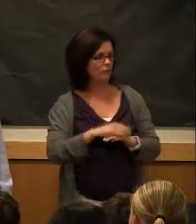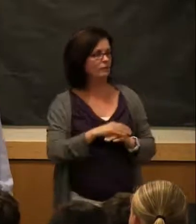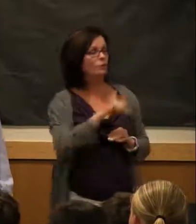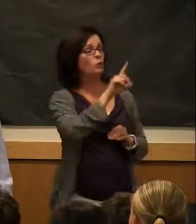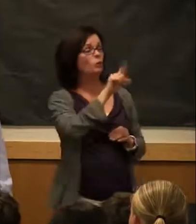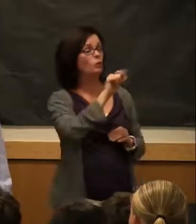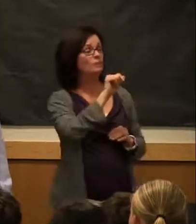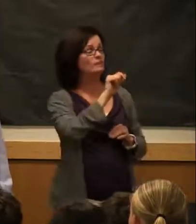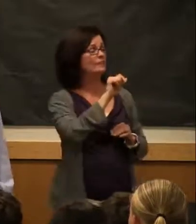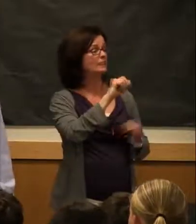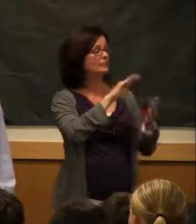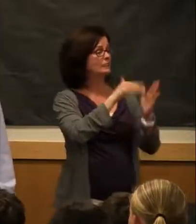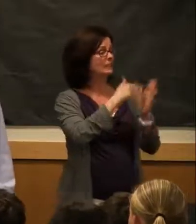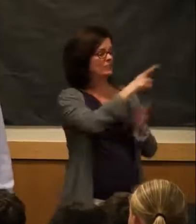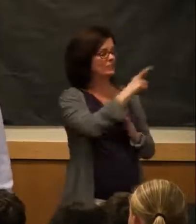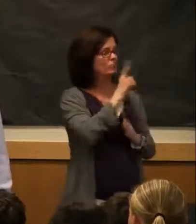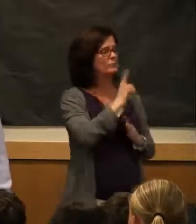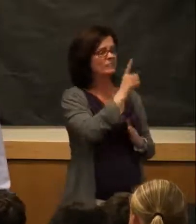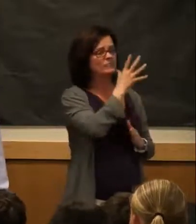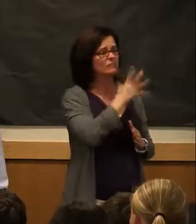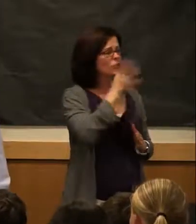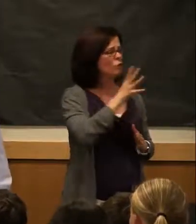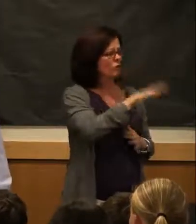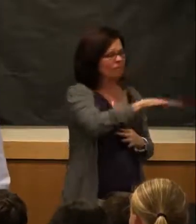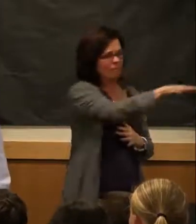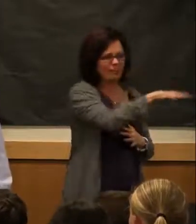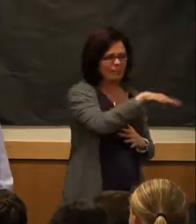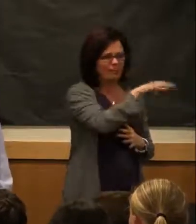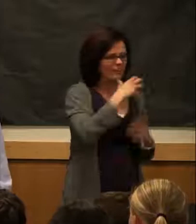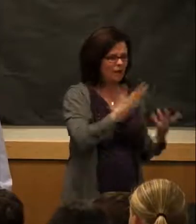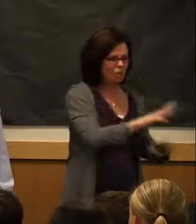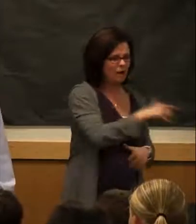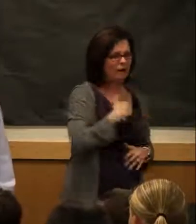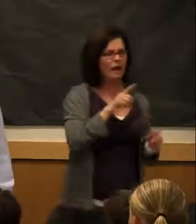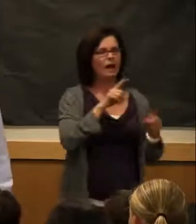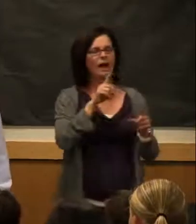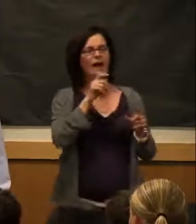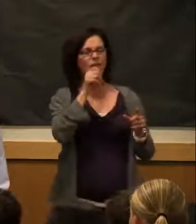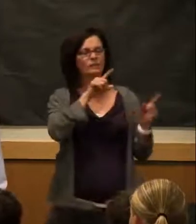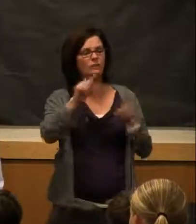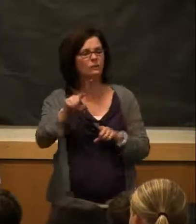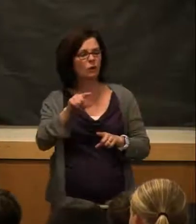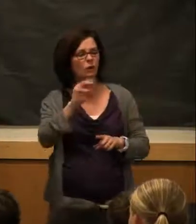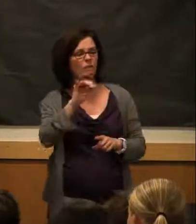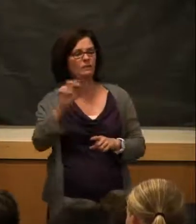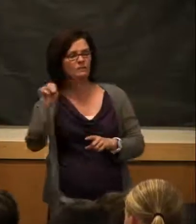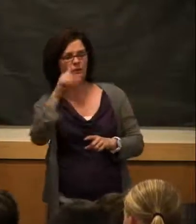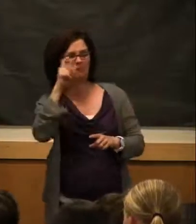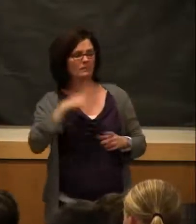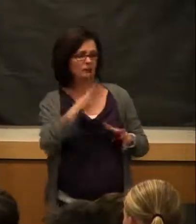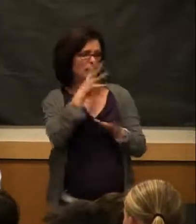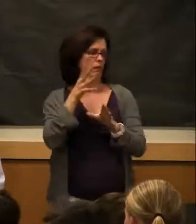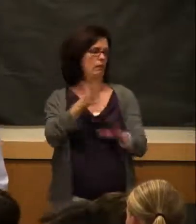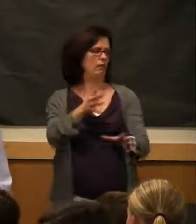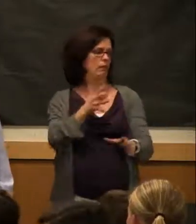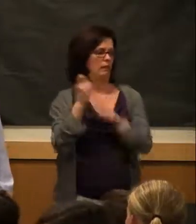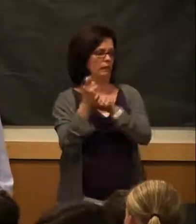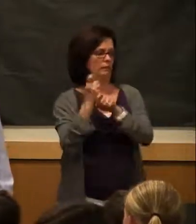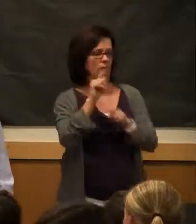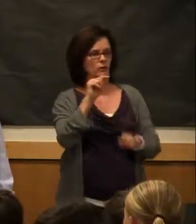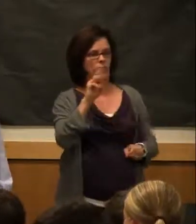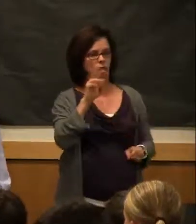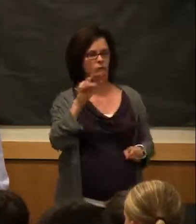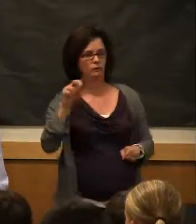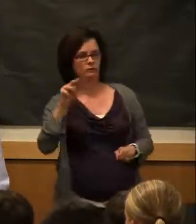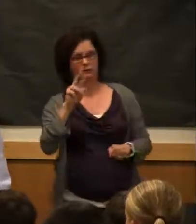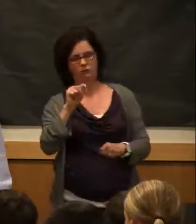rural. And I didn't go to Minnesota because I didn't like the Twins, to be quite honest. And, you know, so I